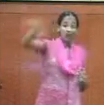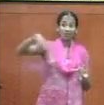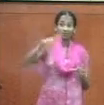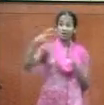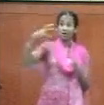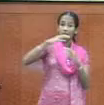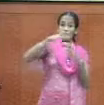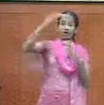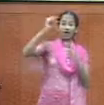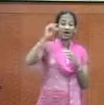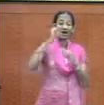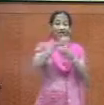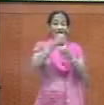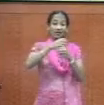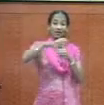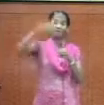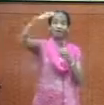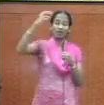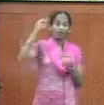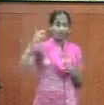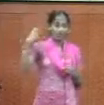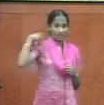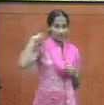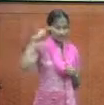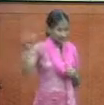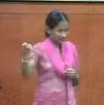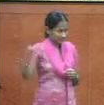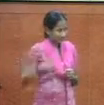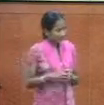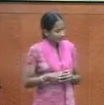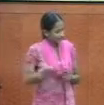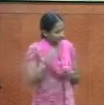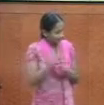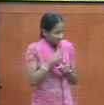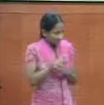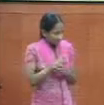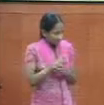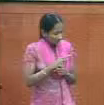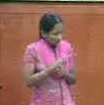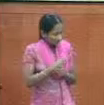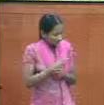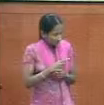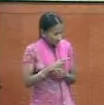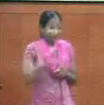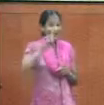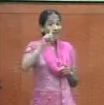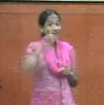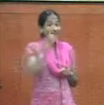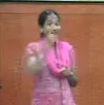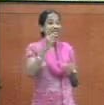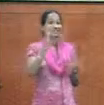conducting the case is concerned, the power to call witnesses, summon documents, so on and so forth. And then if we look at it, there is a